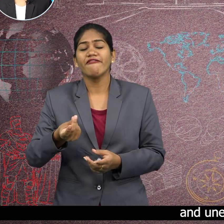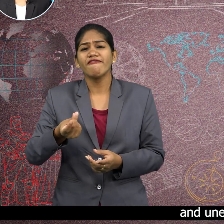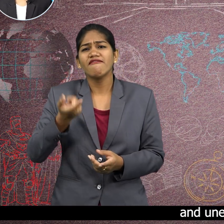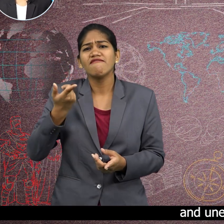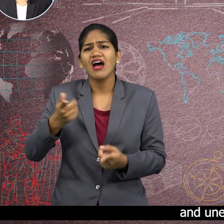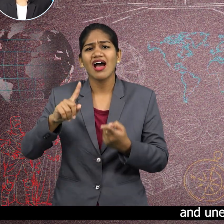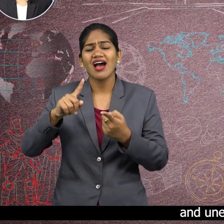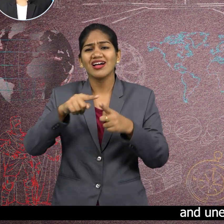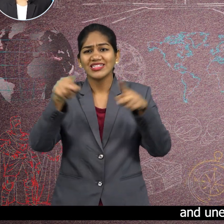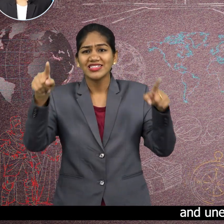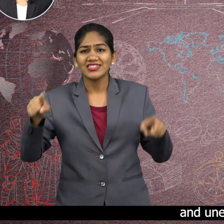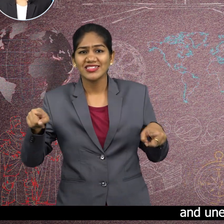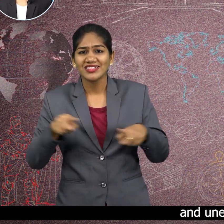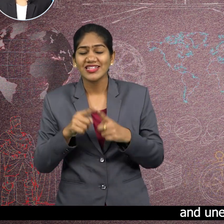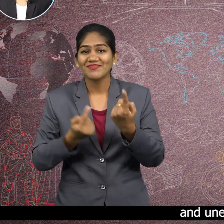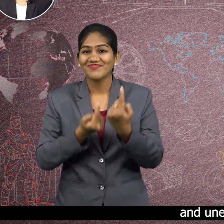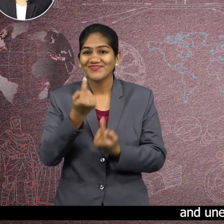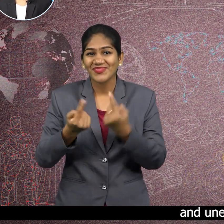unemployment.